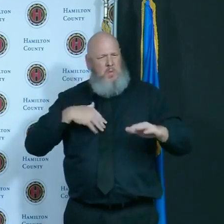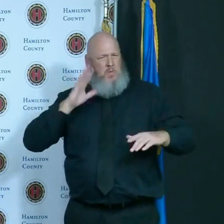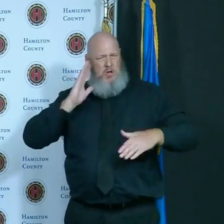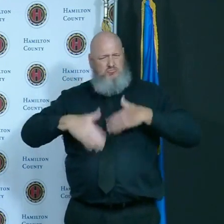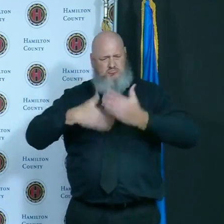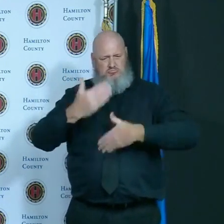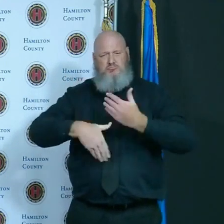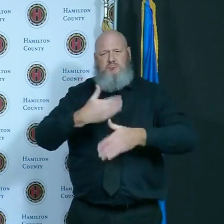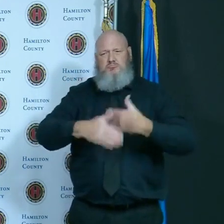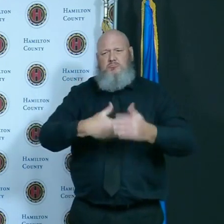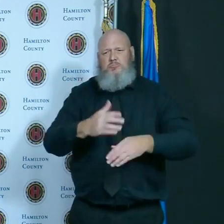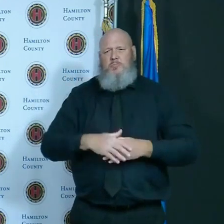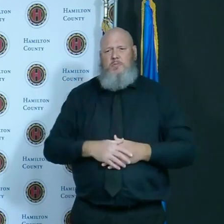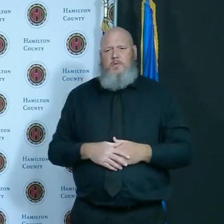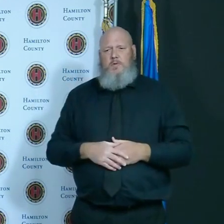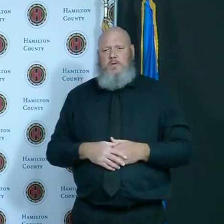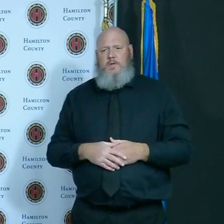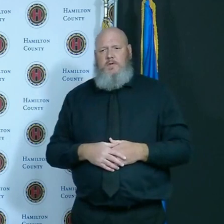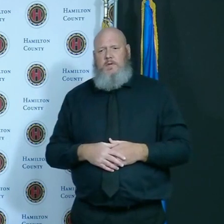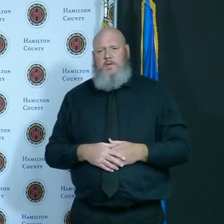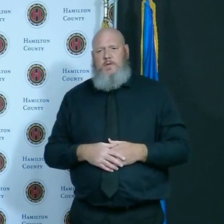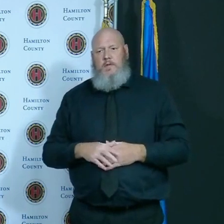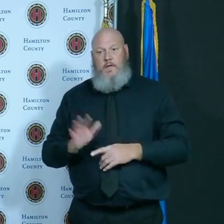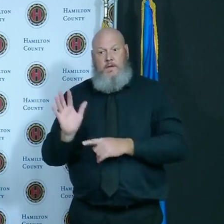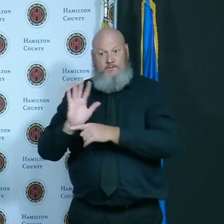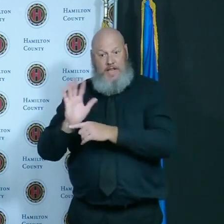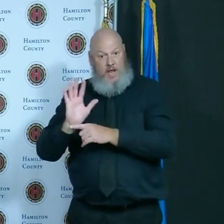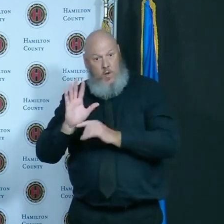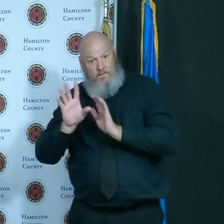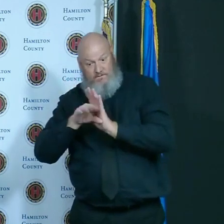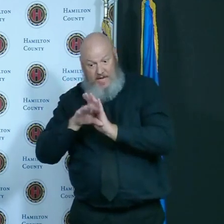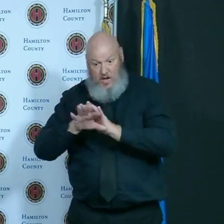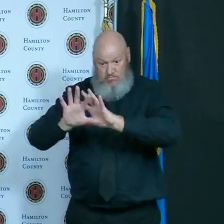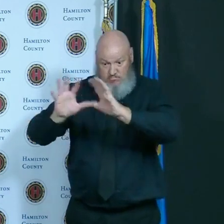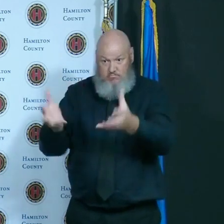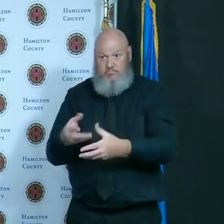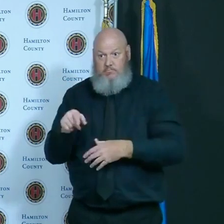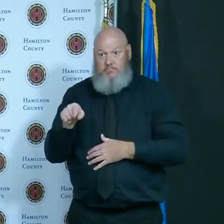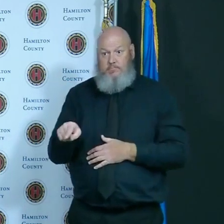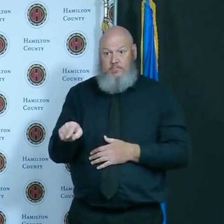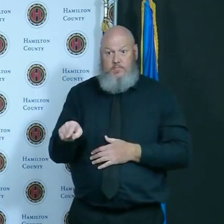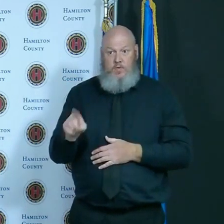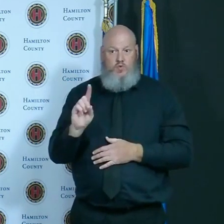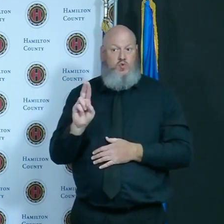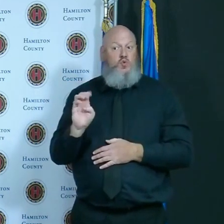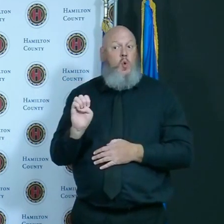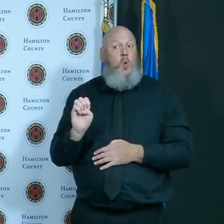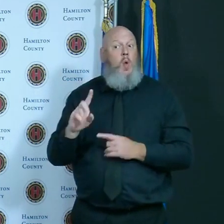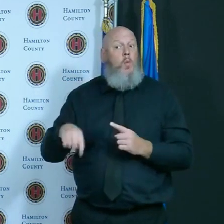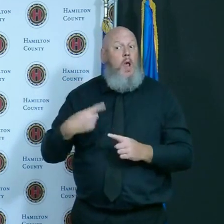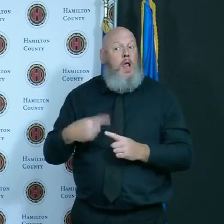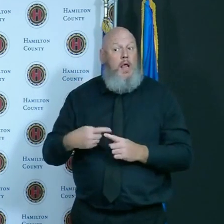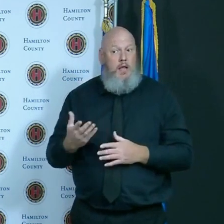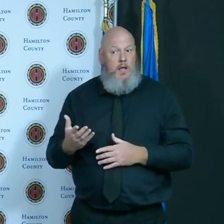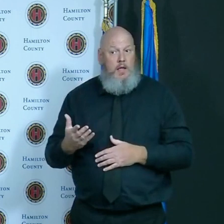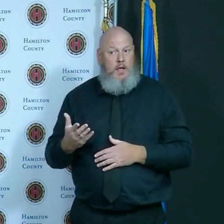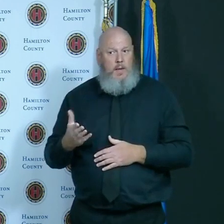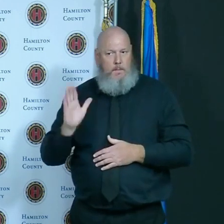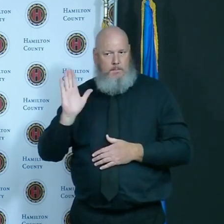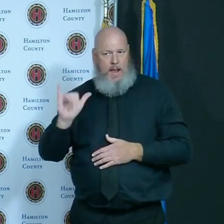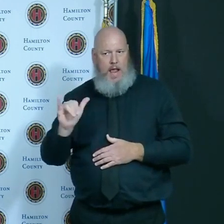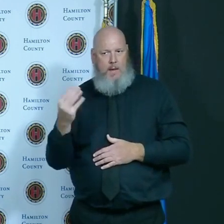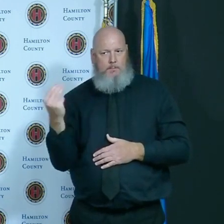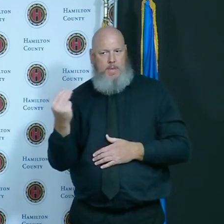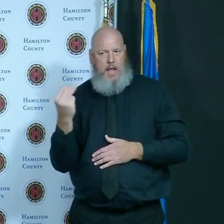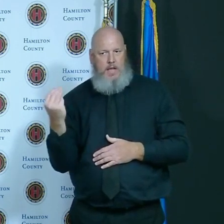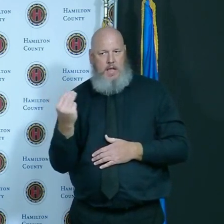due in 2 weeks. That's May 1st, 2020, by 5 p.m. Submit them to the email